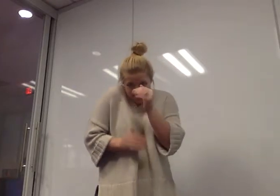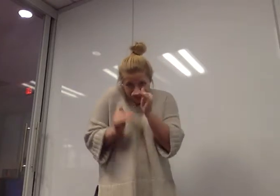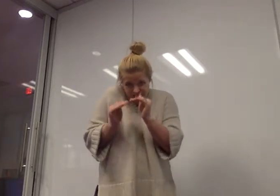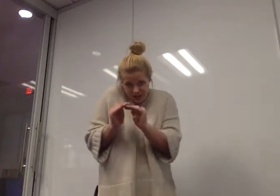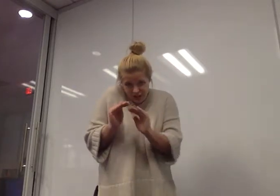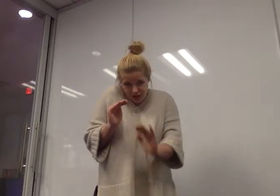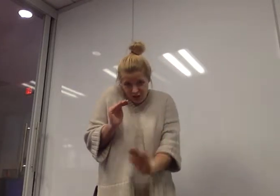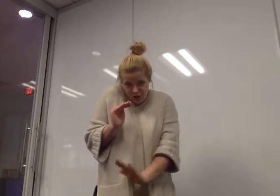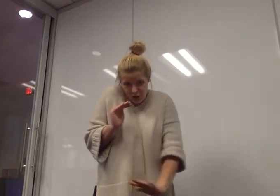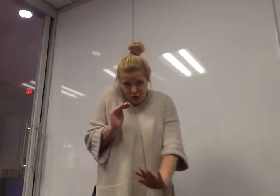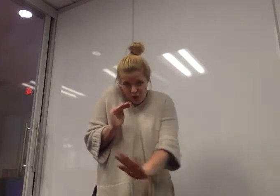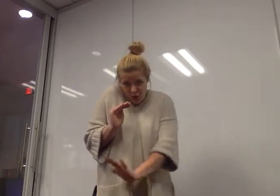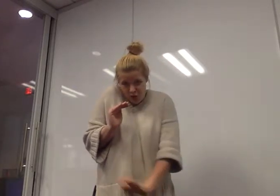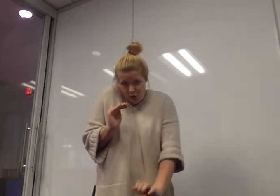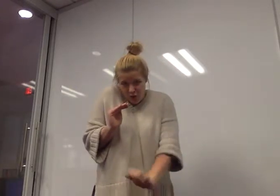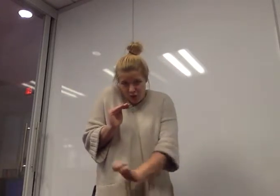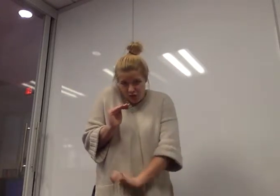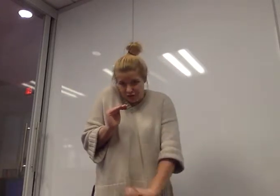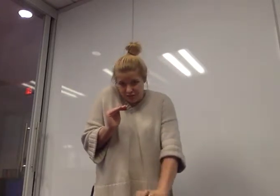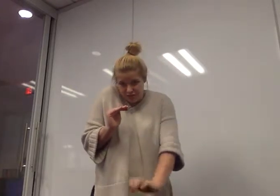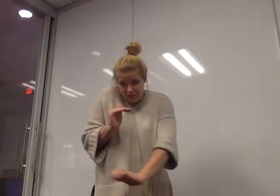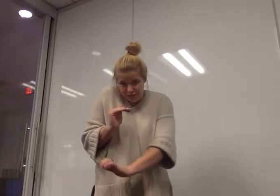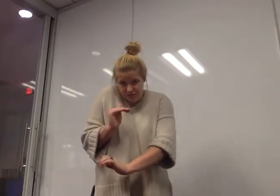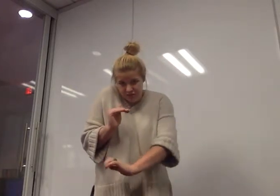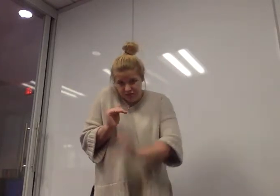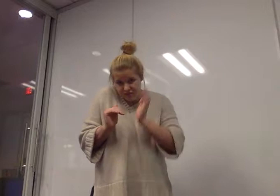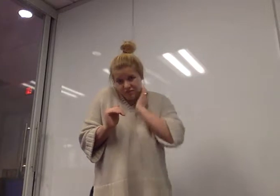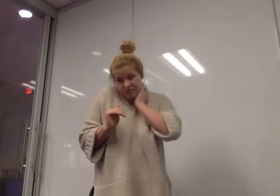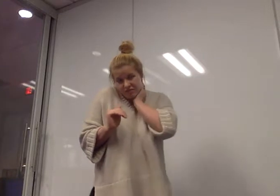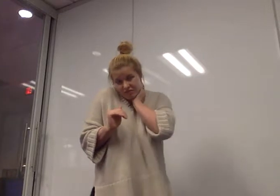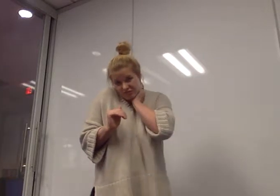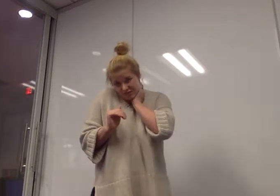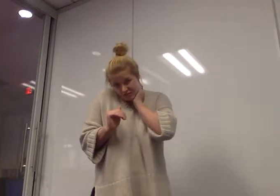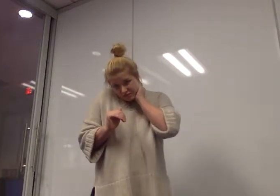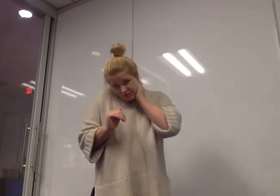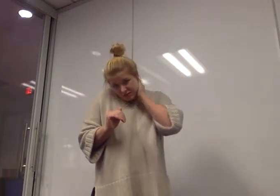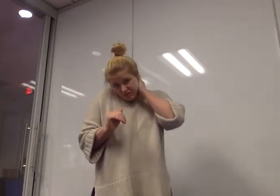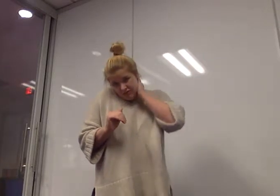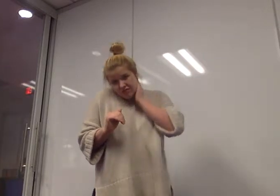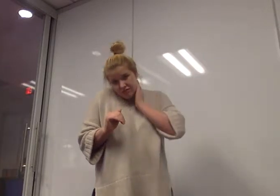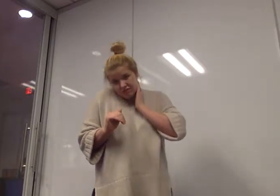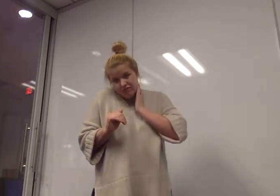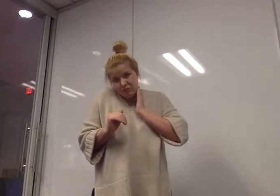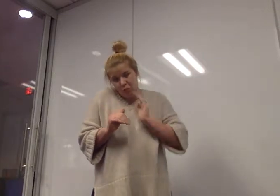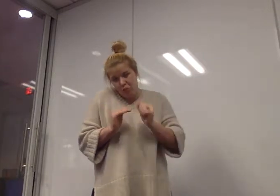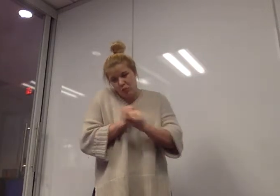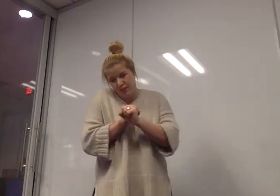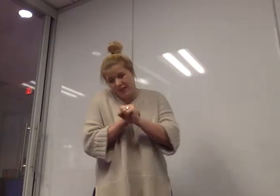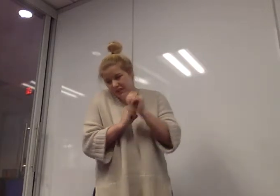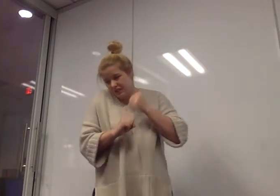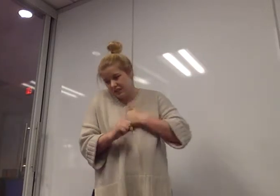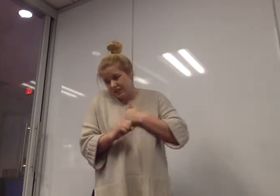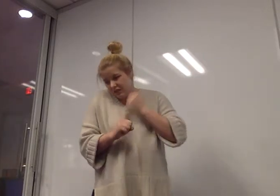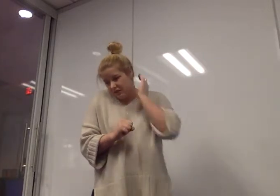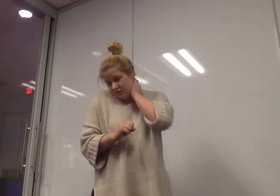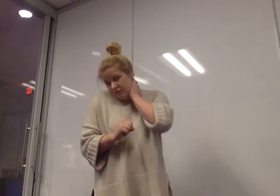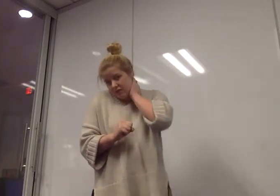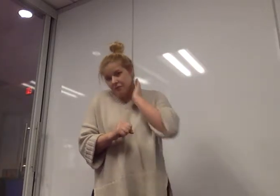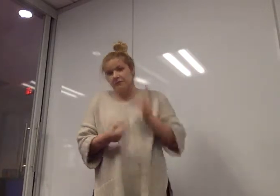This one is very low power. When you're touching your neck, you're really kind of protecting yourself. So this is what happens. They come